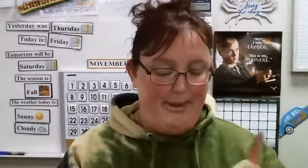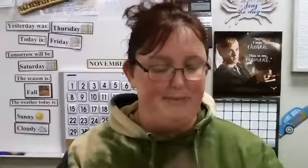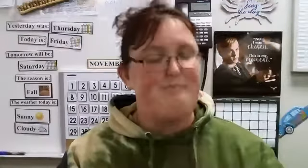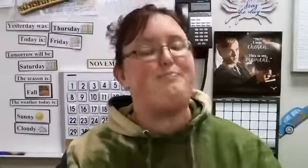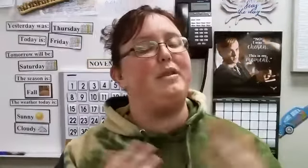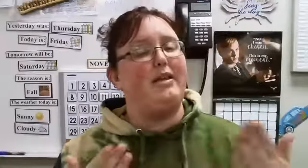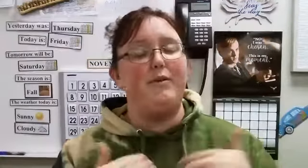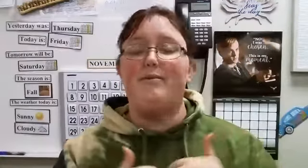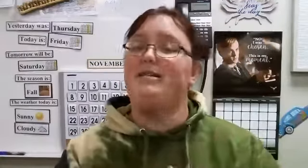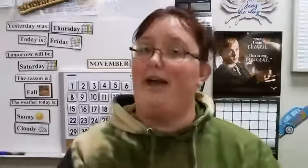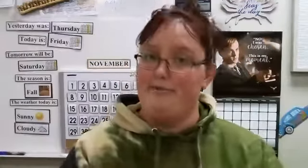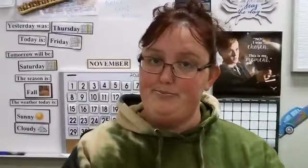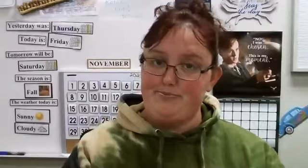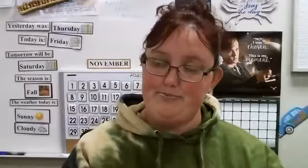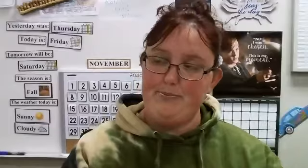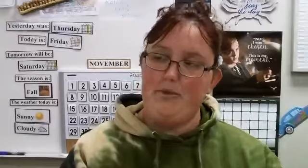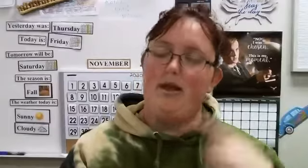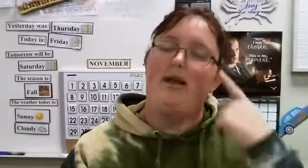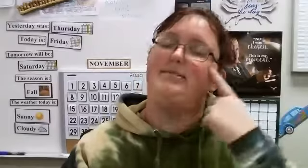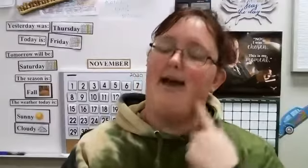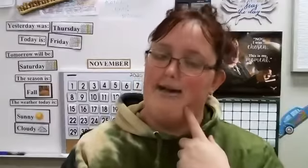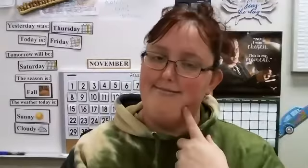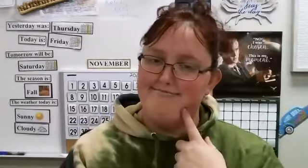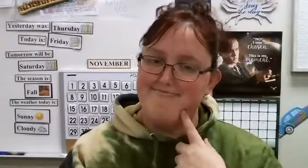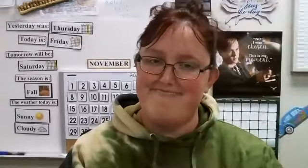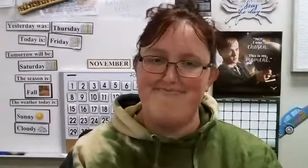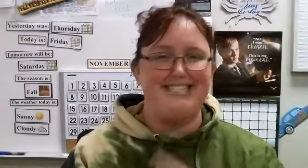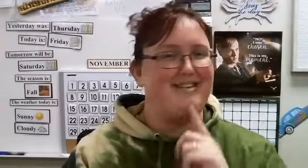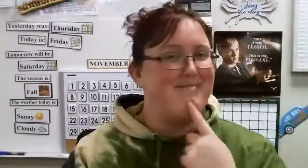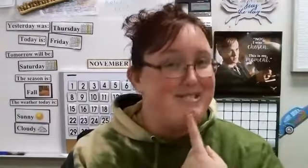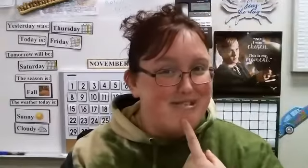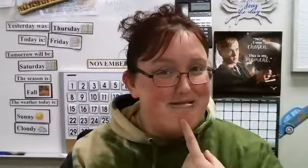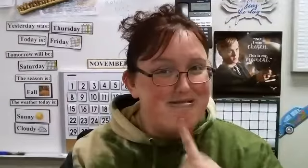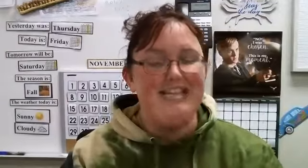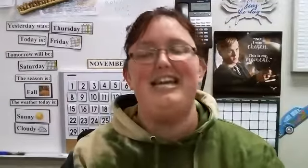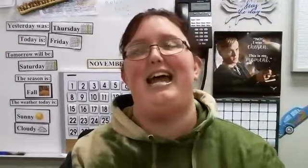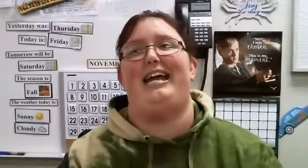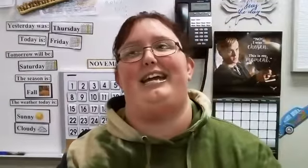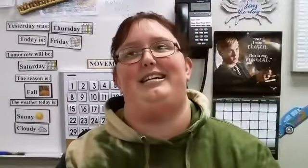But even though I'm tired and I'm sad because I miss you